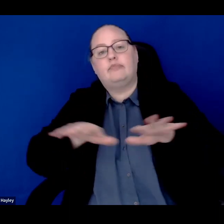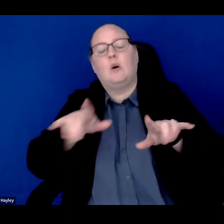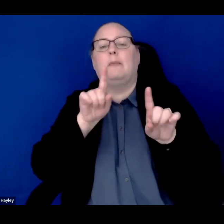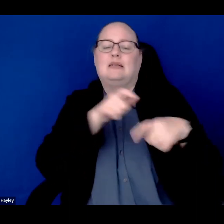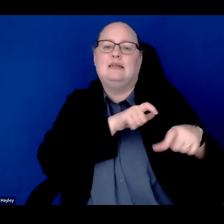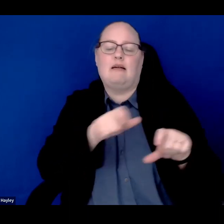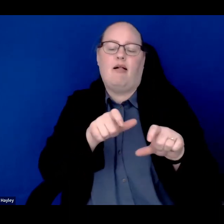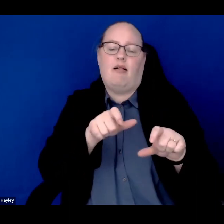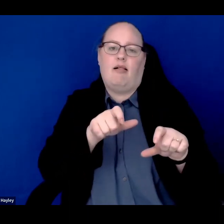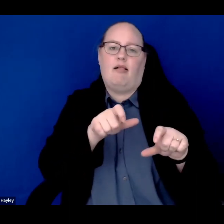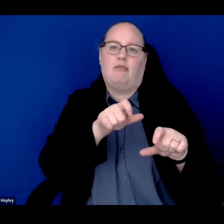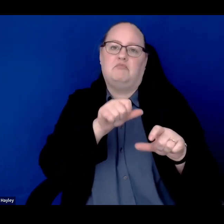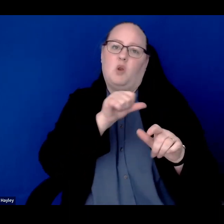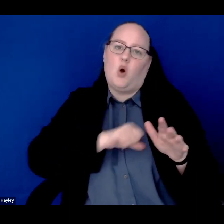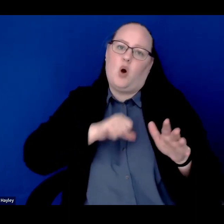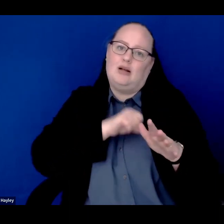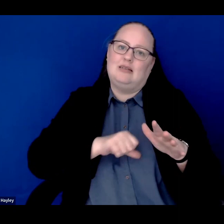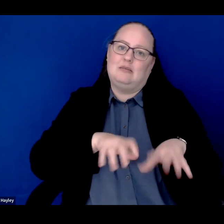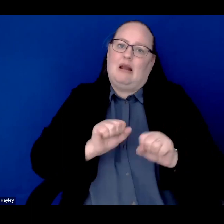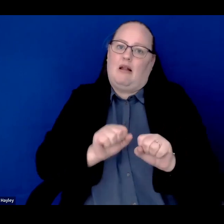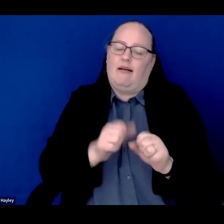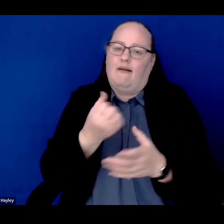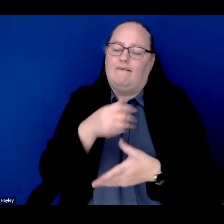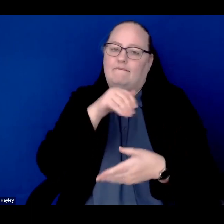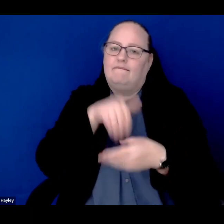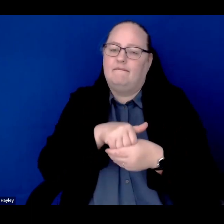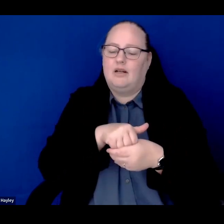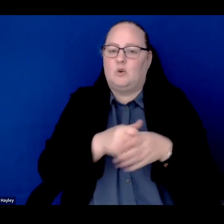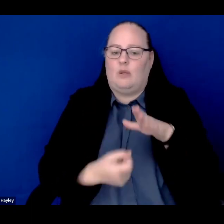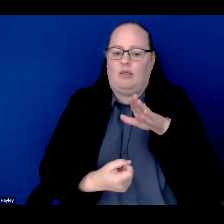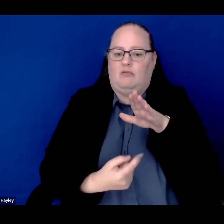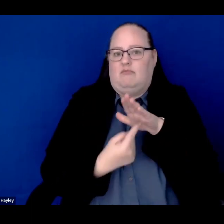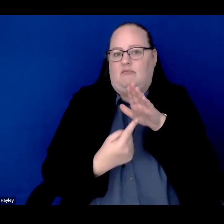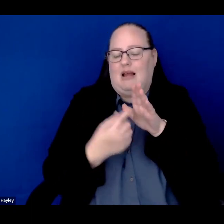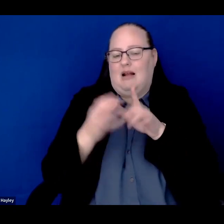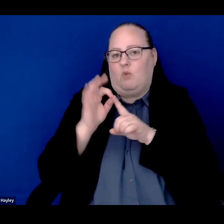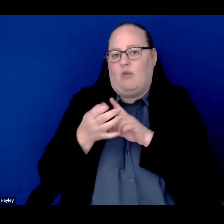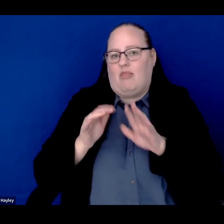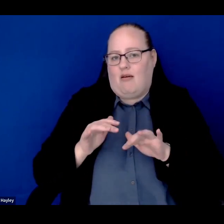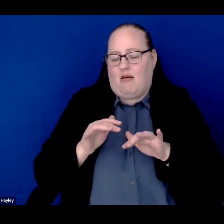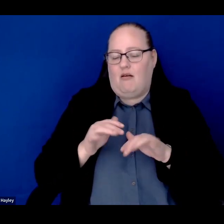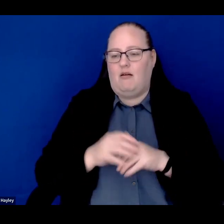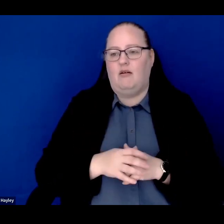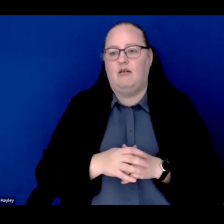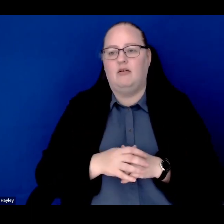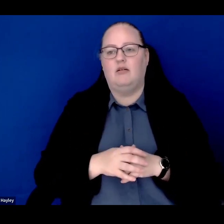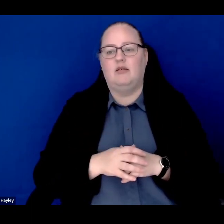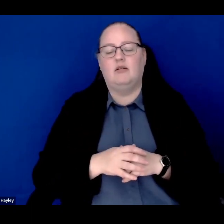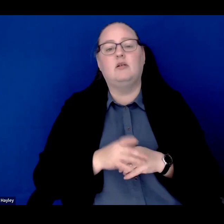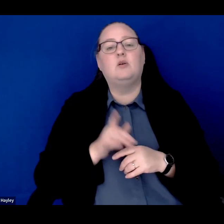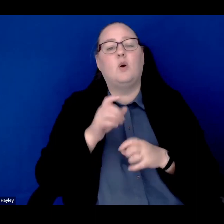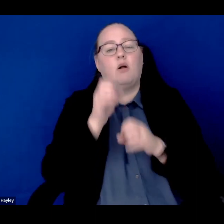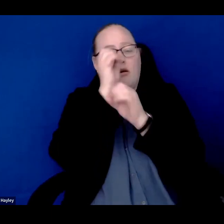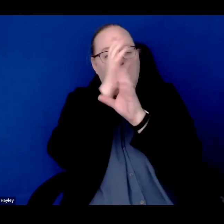mean, I've been in a situation now in France, so the concept of post-growth is exploding in interest, especially